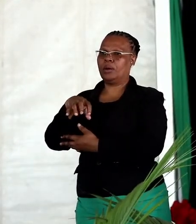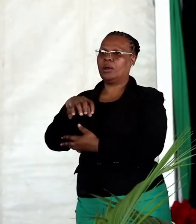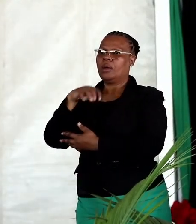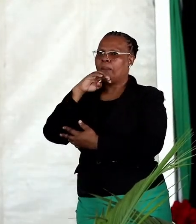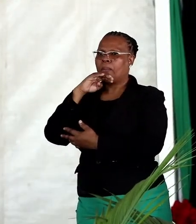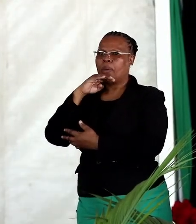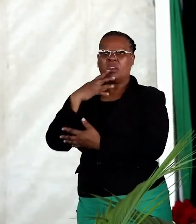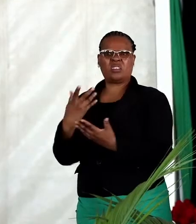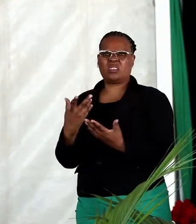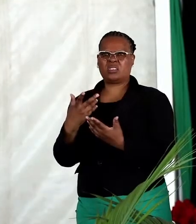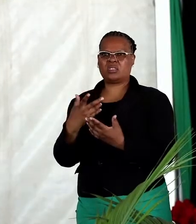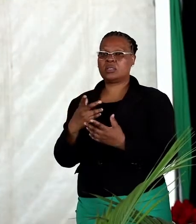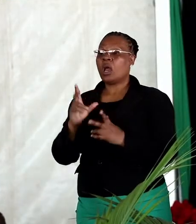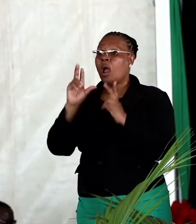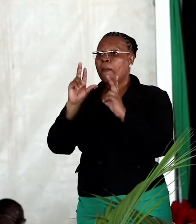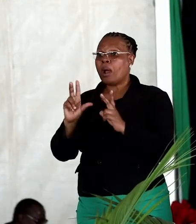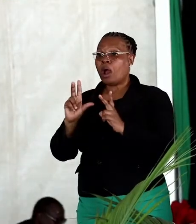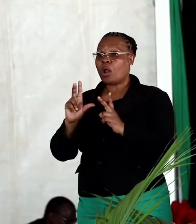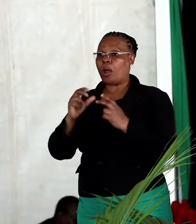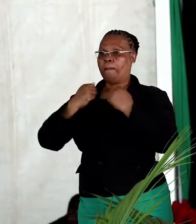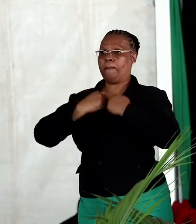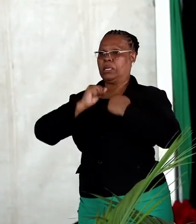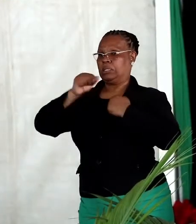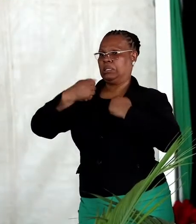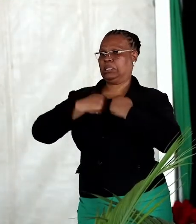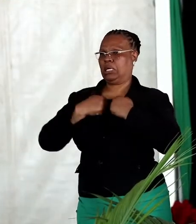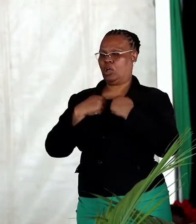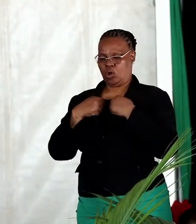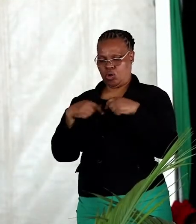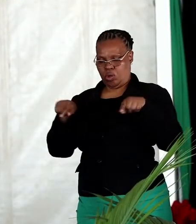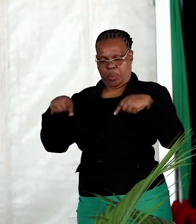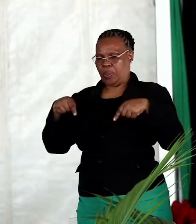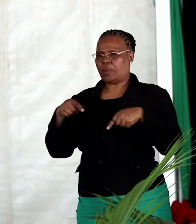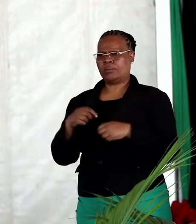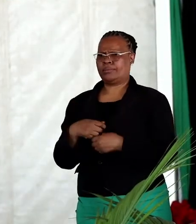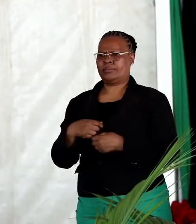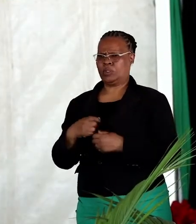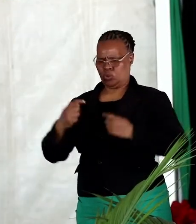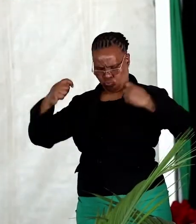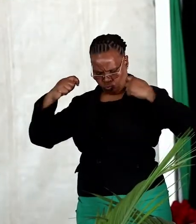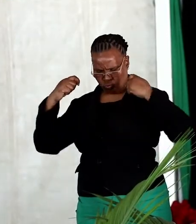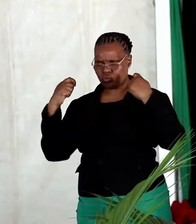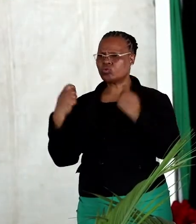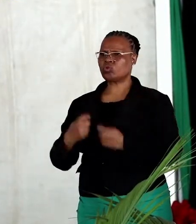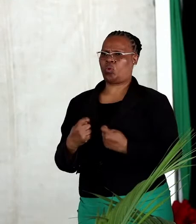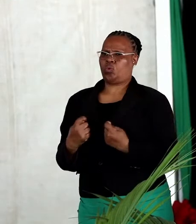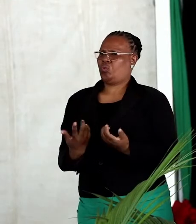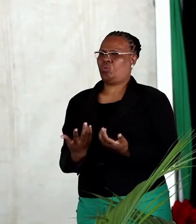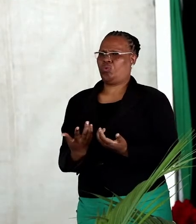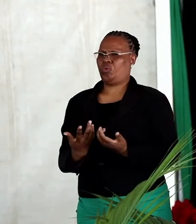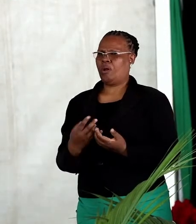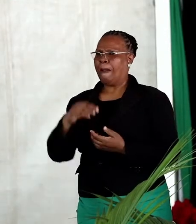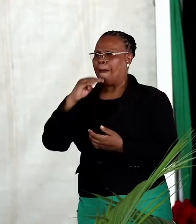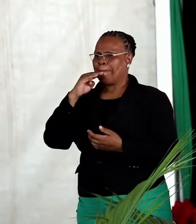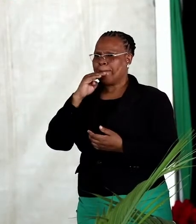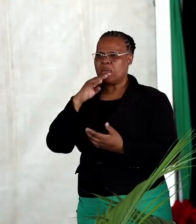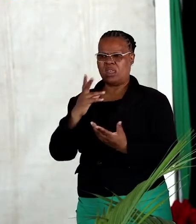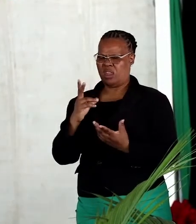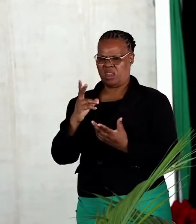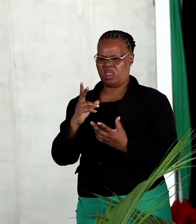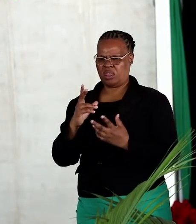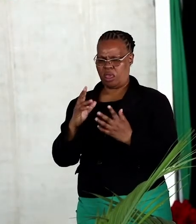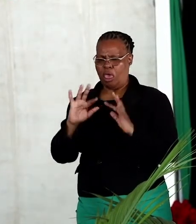sizalwa ngabantu abangoyikiyo. Asizalwa ngamagwala, sizalwa ngabantu abazaziyo uba